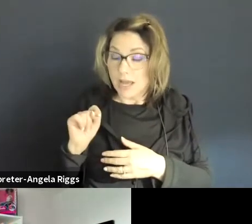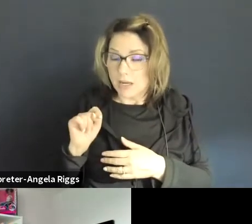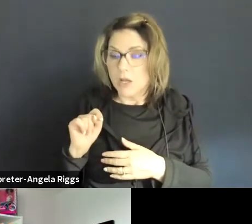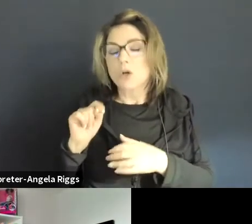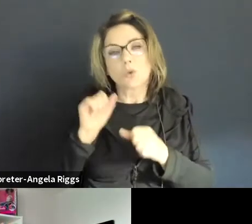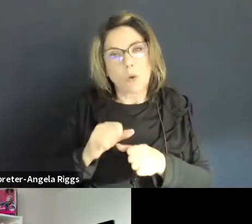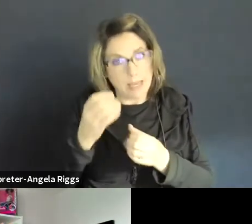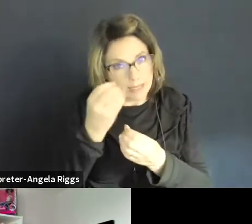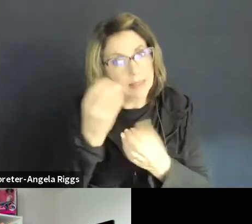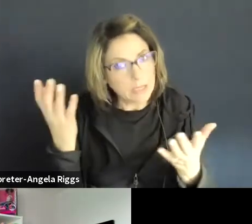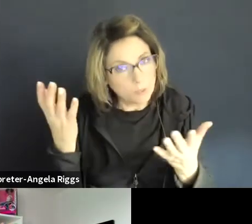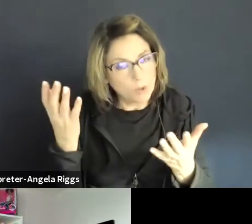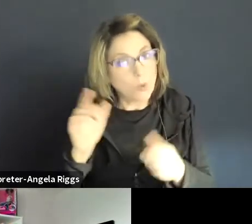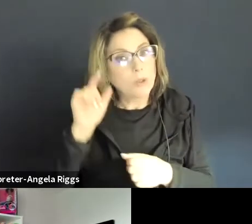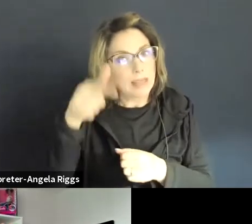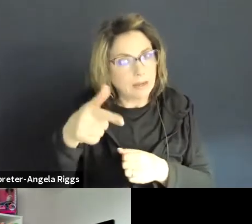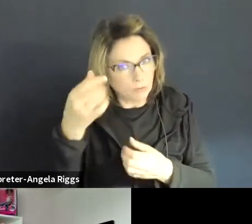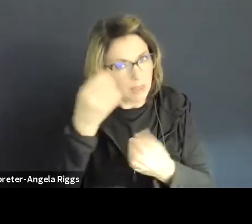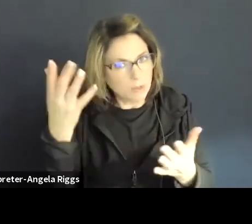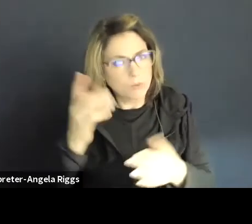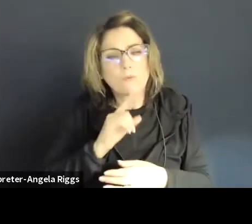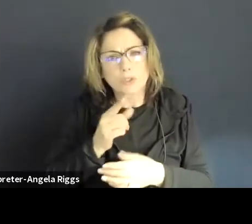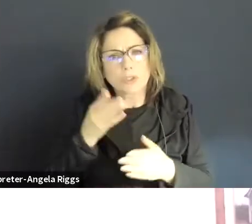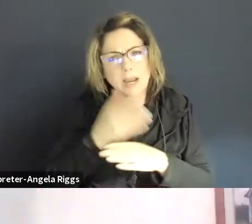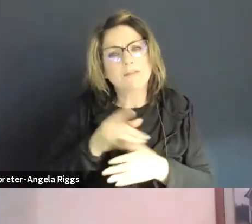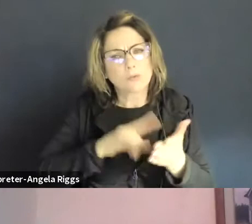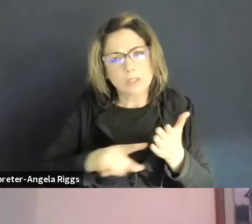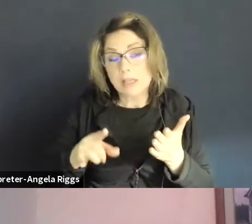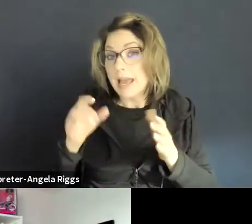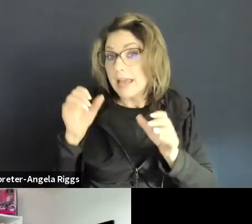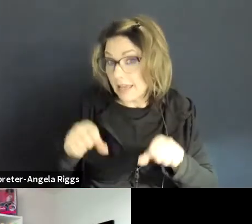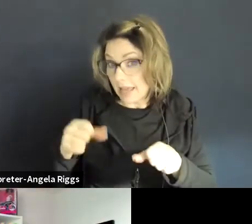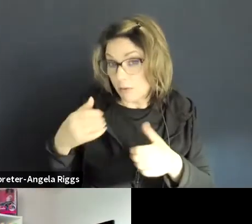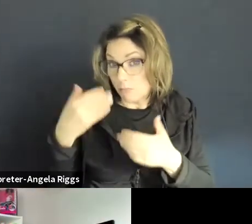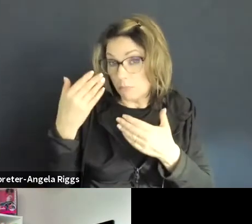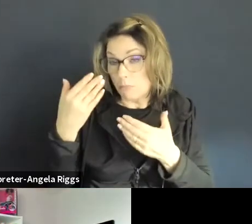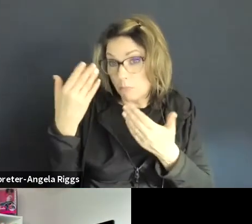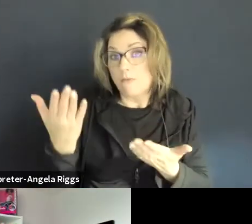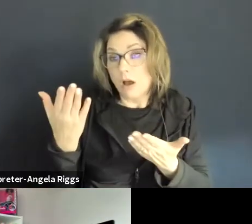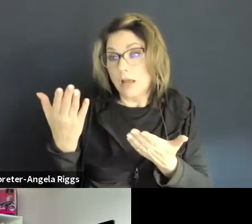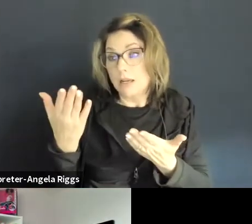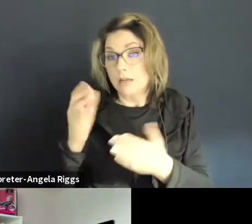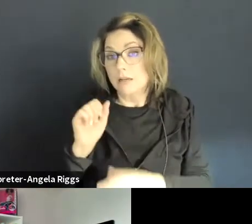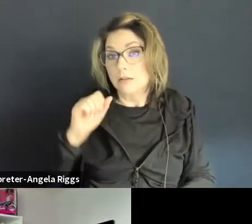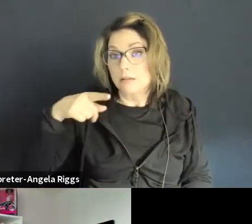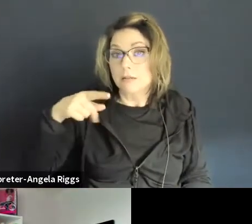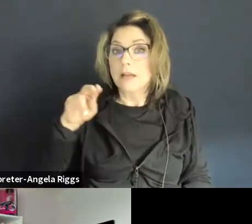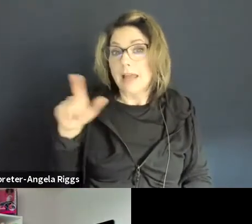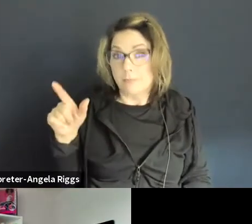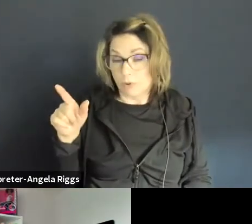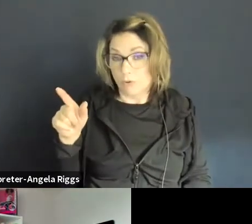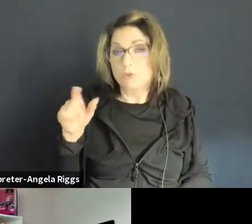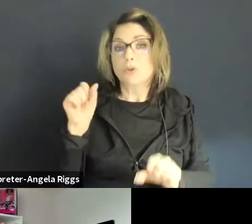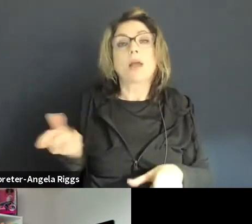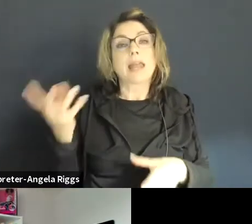up with you offline to give you that answer and provide it to the rest of, provide it to April so that they can include